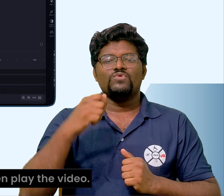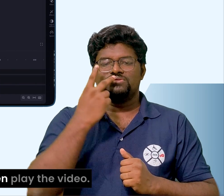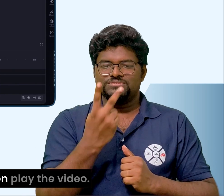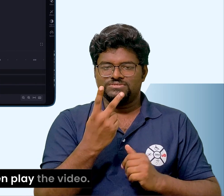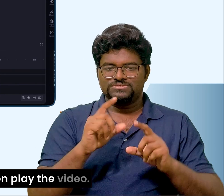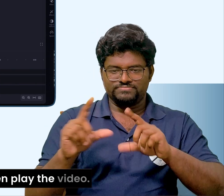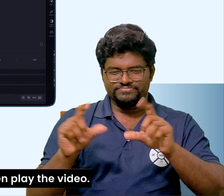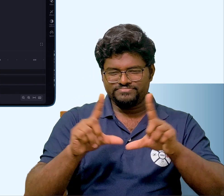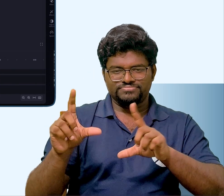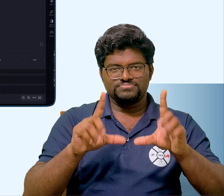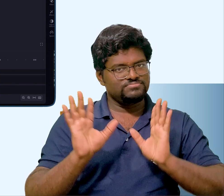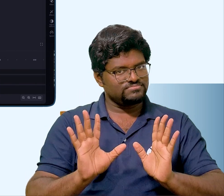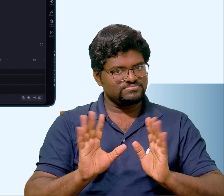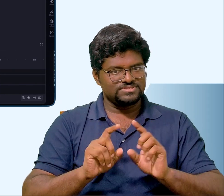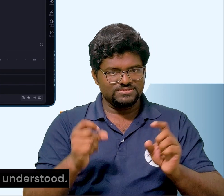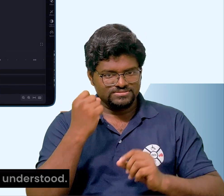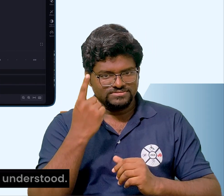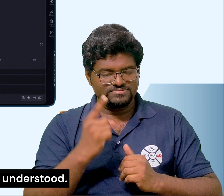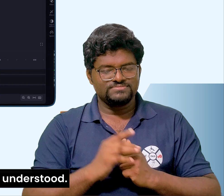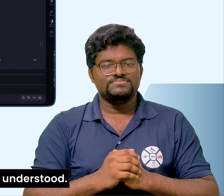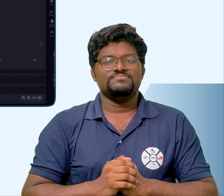Then play the video. Hope you understood.